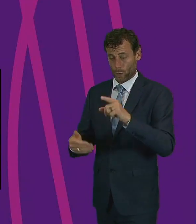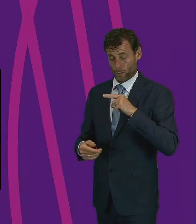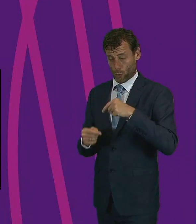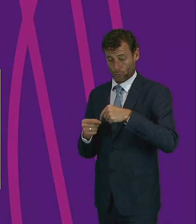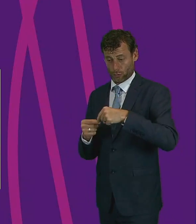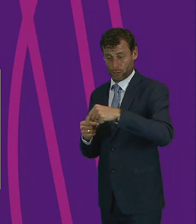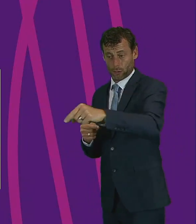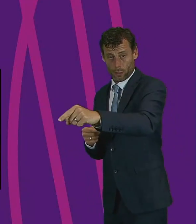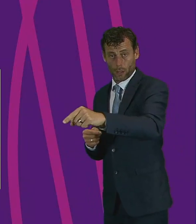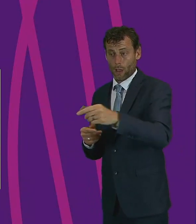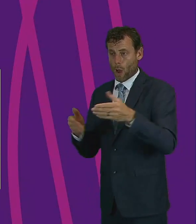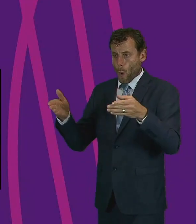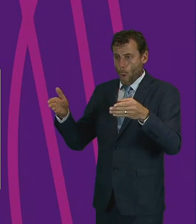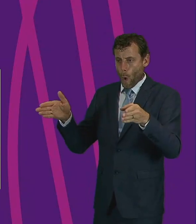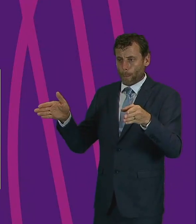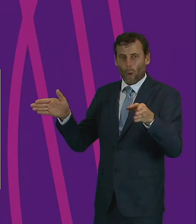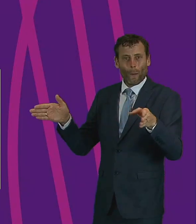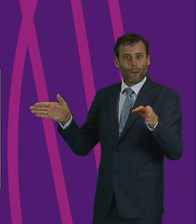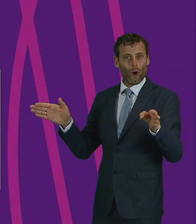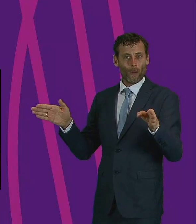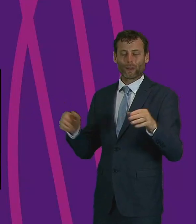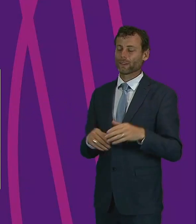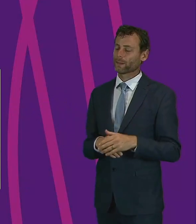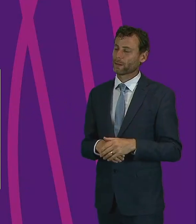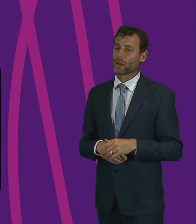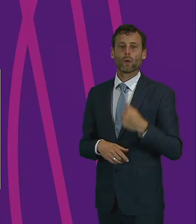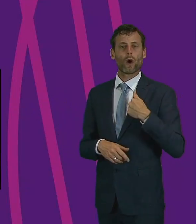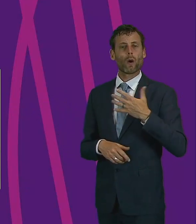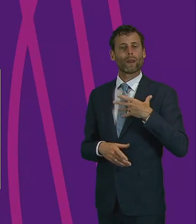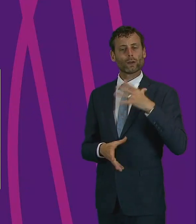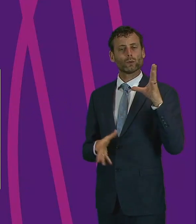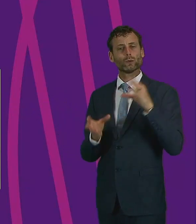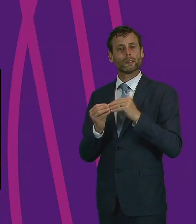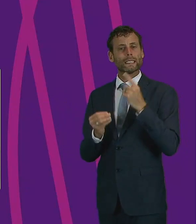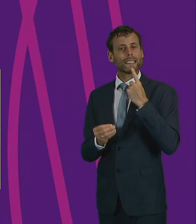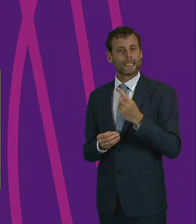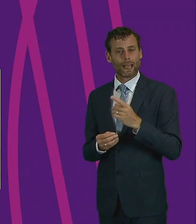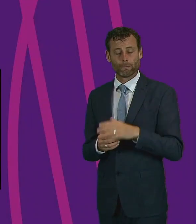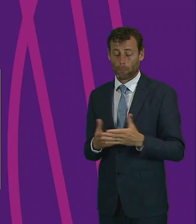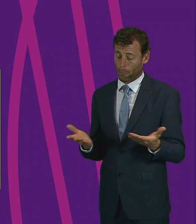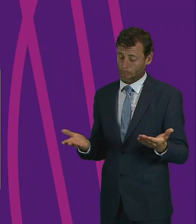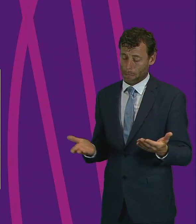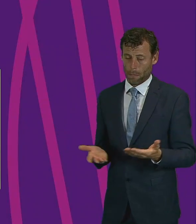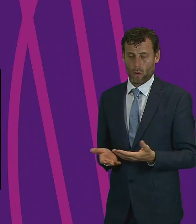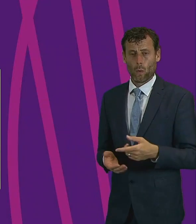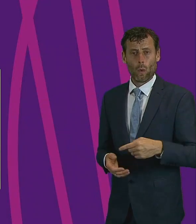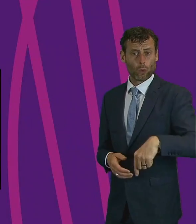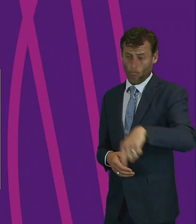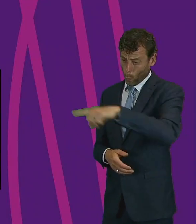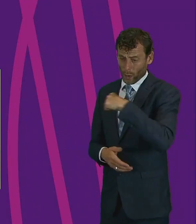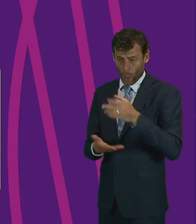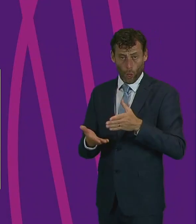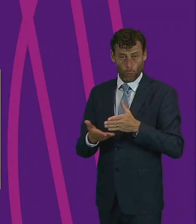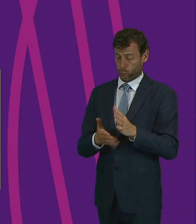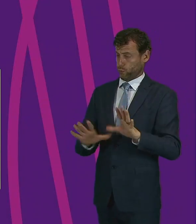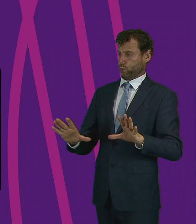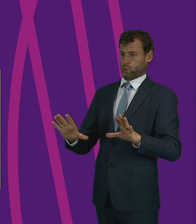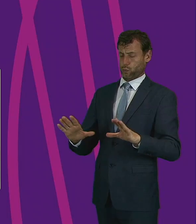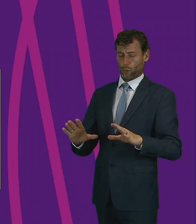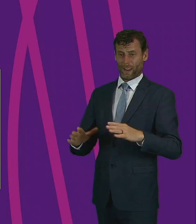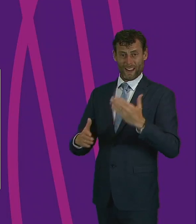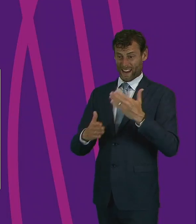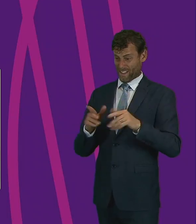well. And although things have been hard, Presiding Officer, in closing, I would like to say it's undeniable that we're experiencing and living in